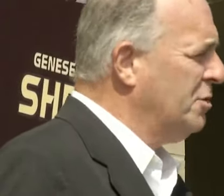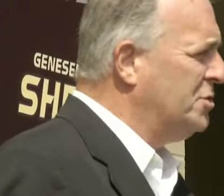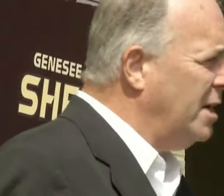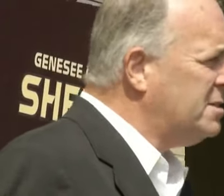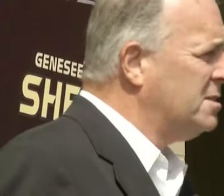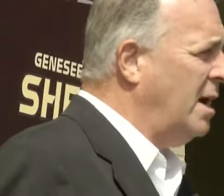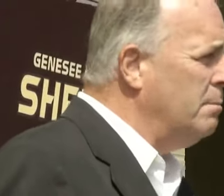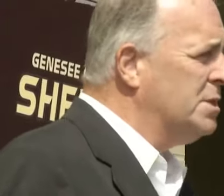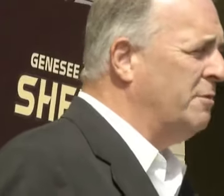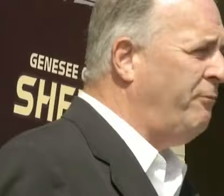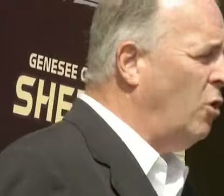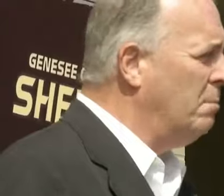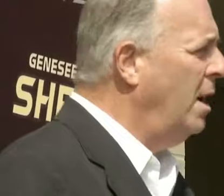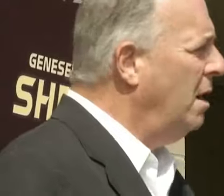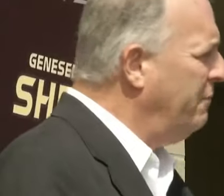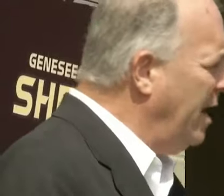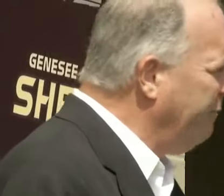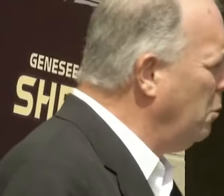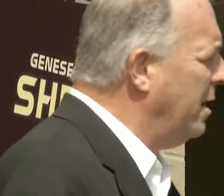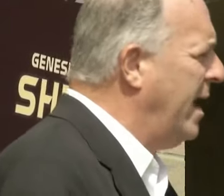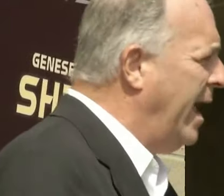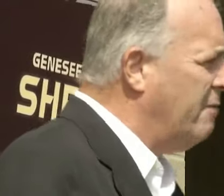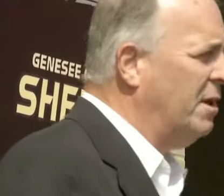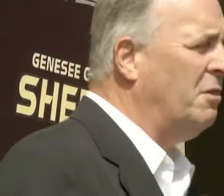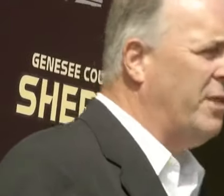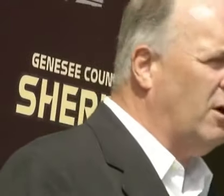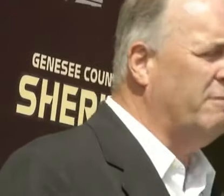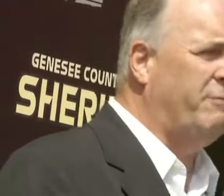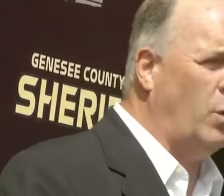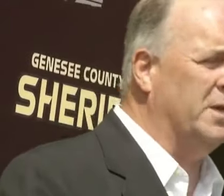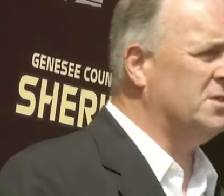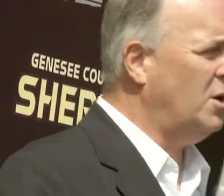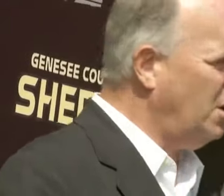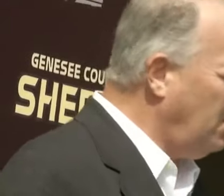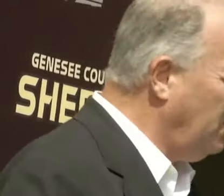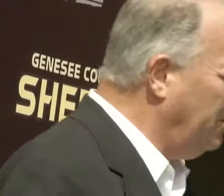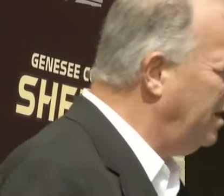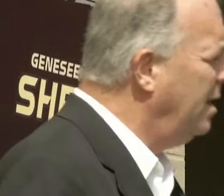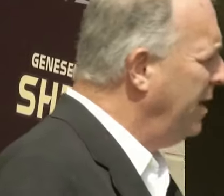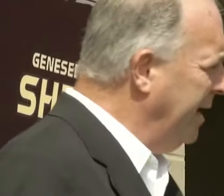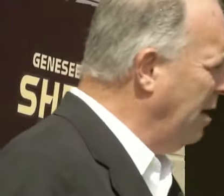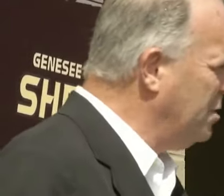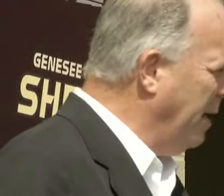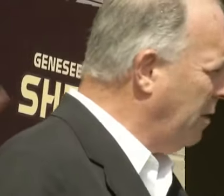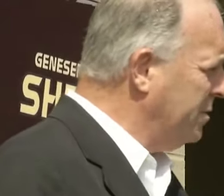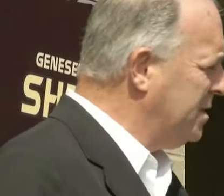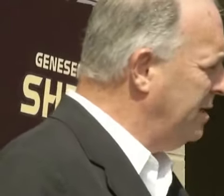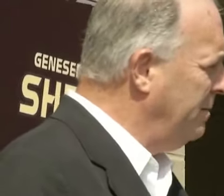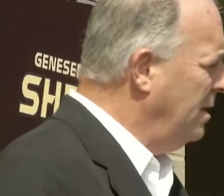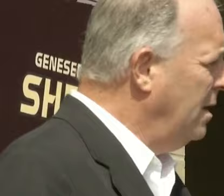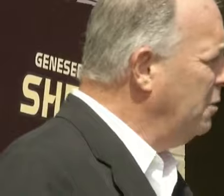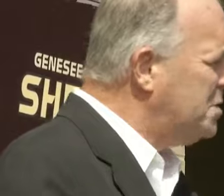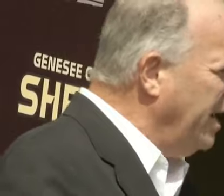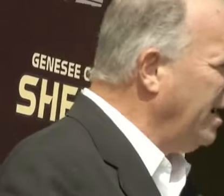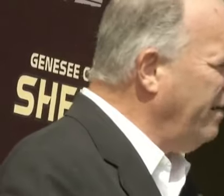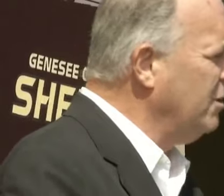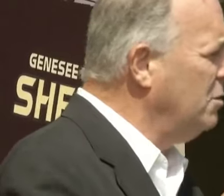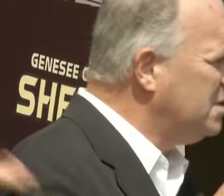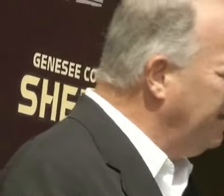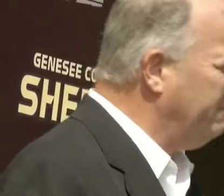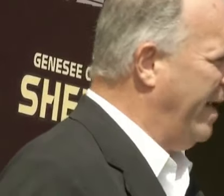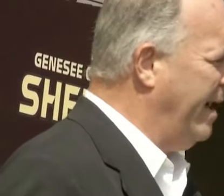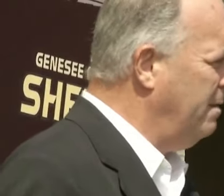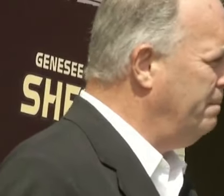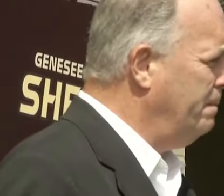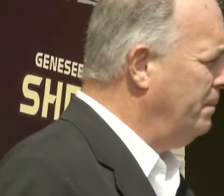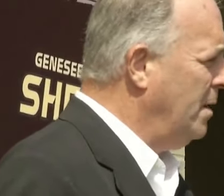to make sure justice comes in the form of everyone having their voice heard in our democracy. The lieutenant governor